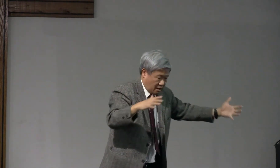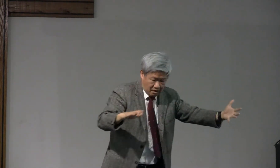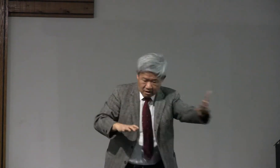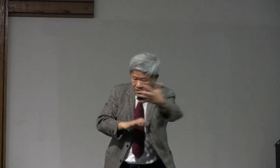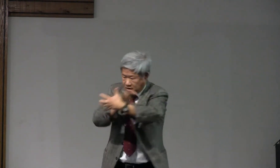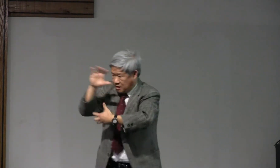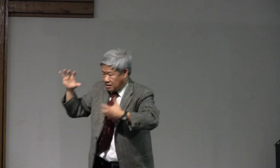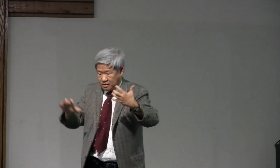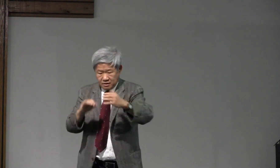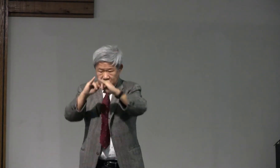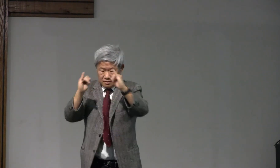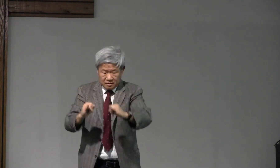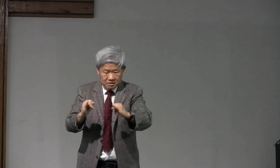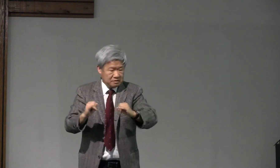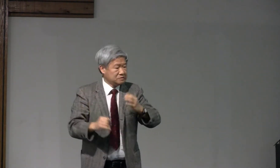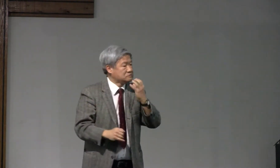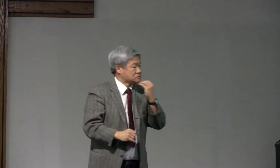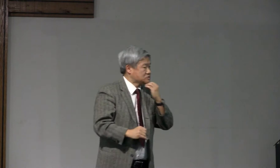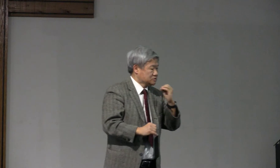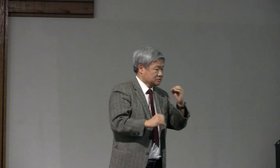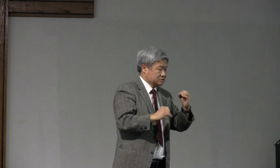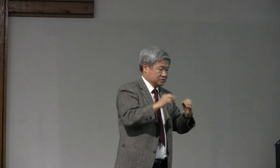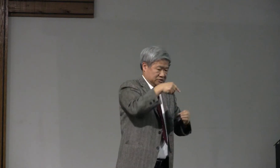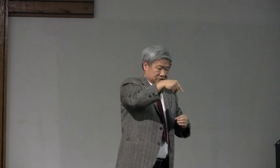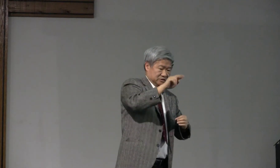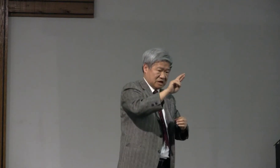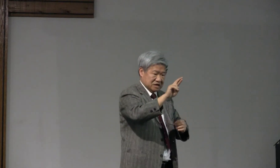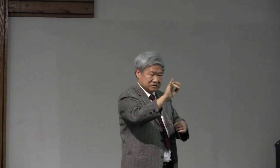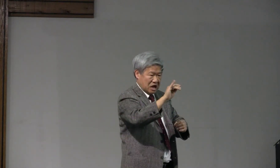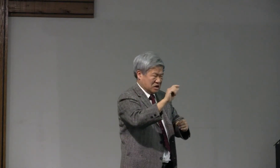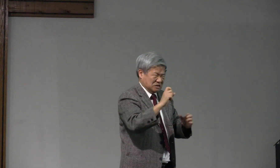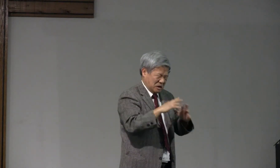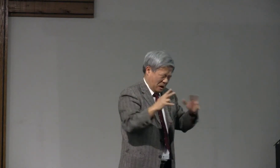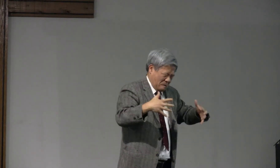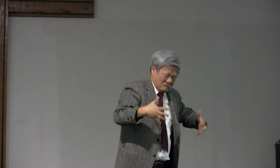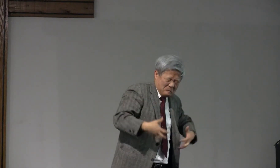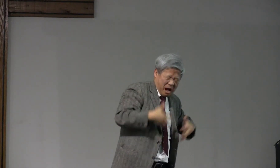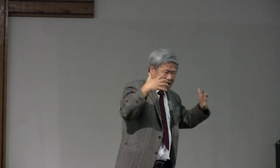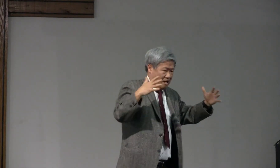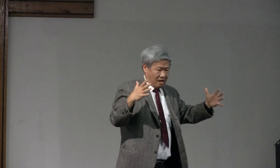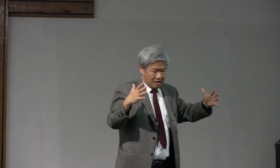Everyone abandoned him.